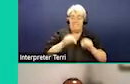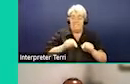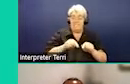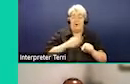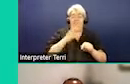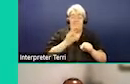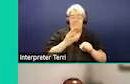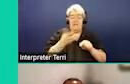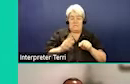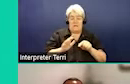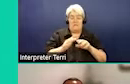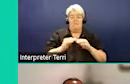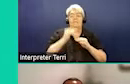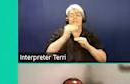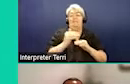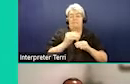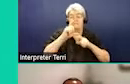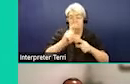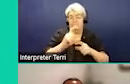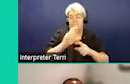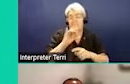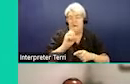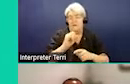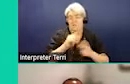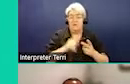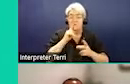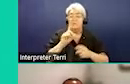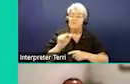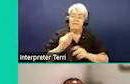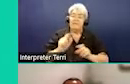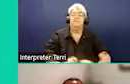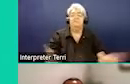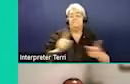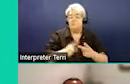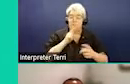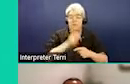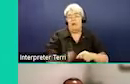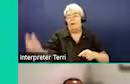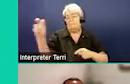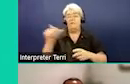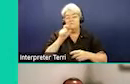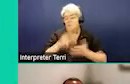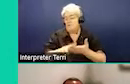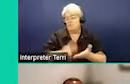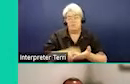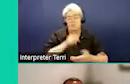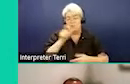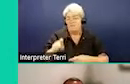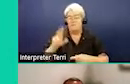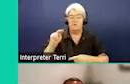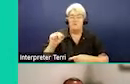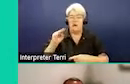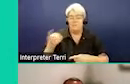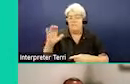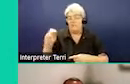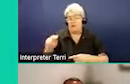so we'll make sure that we get that link out to everyone so you can just hop right on over. You do not need to register for NAMICon to attend that. We're making